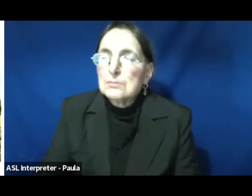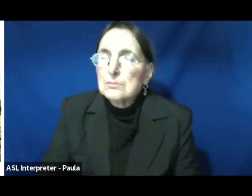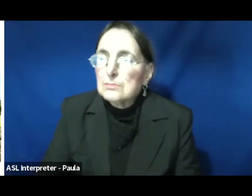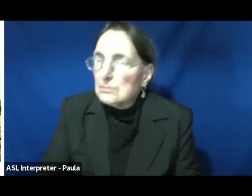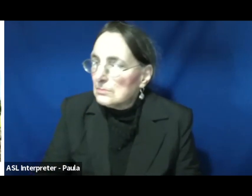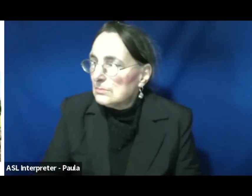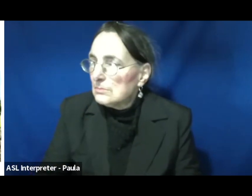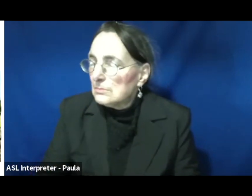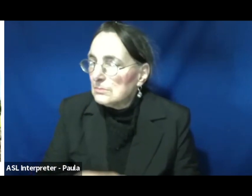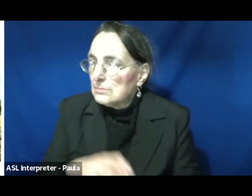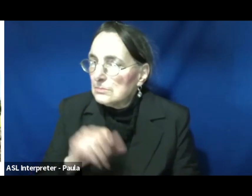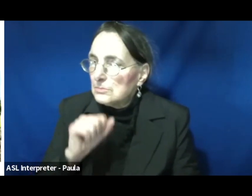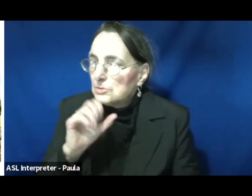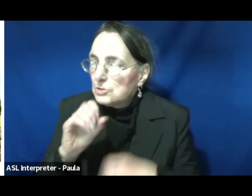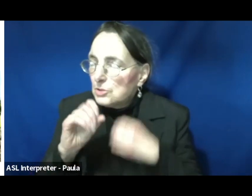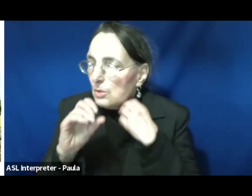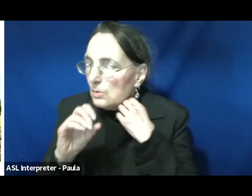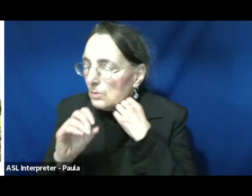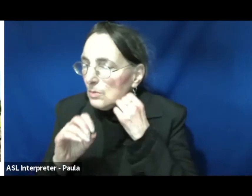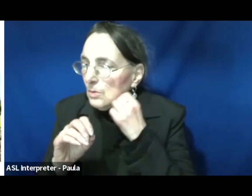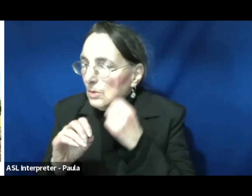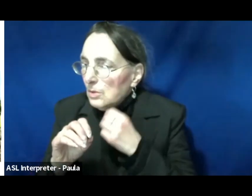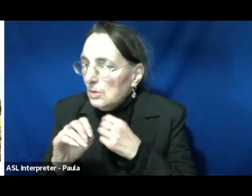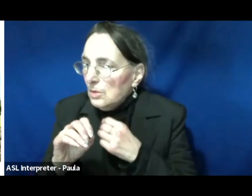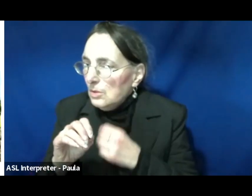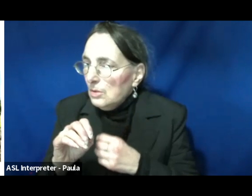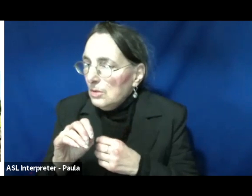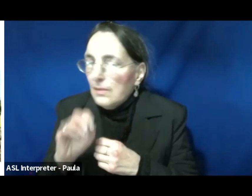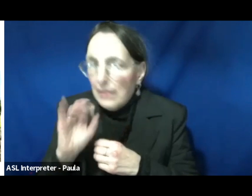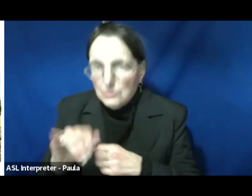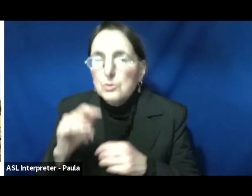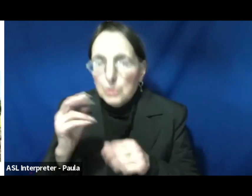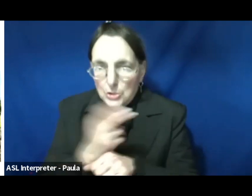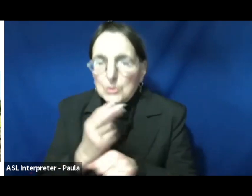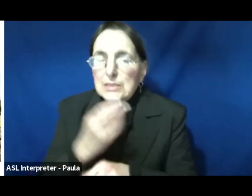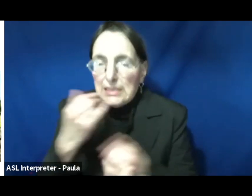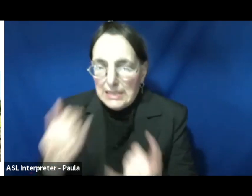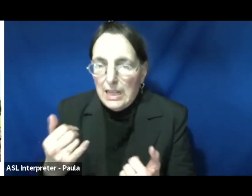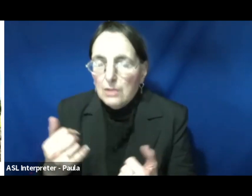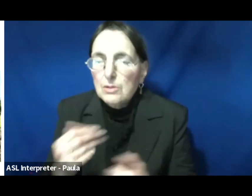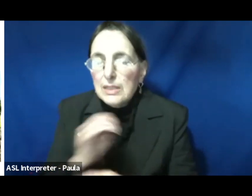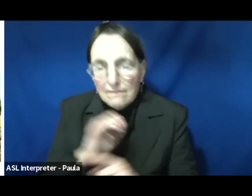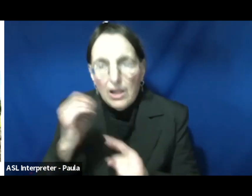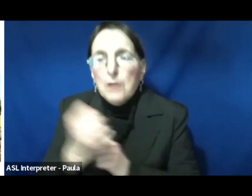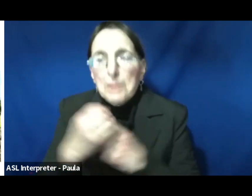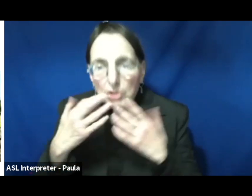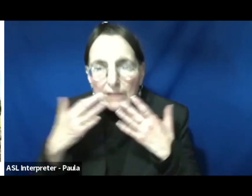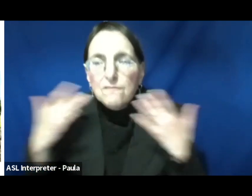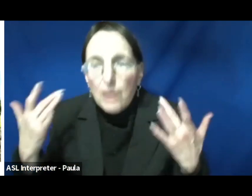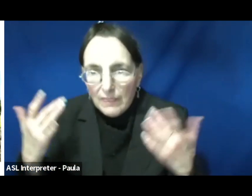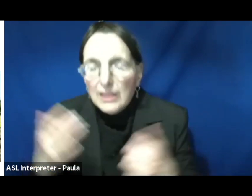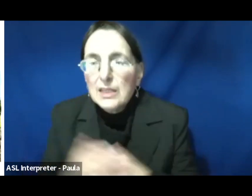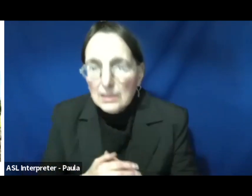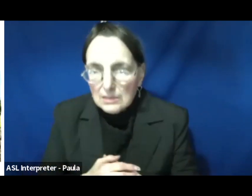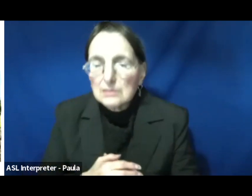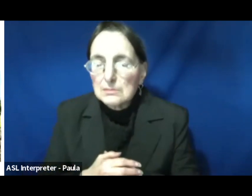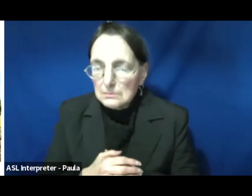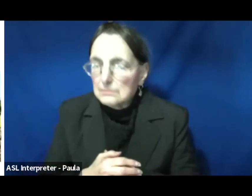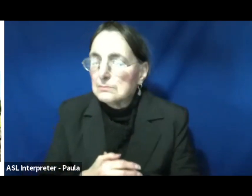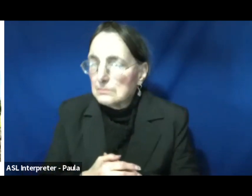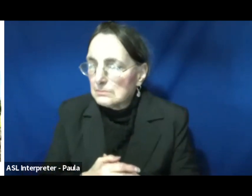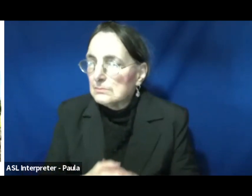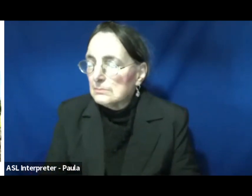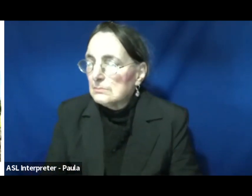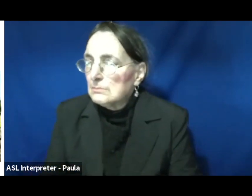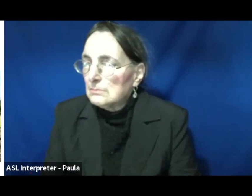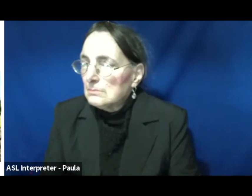nice looking okra, that's the fertilizer we're using now. Environmentally friendly. They can source all the materials locally. We don't have